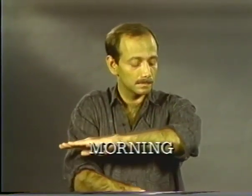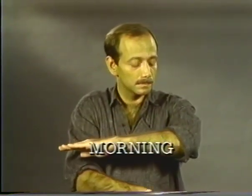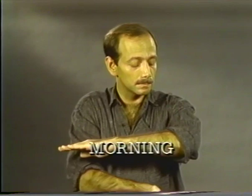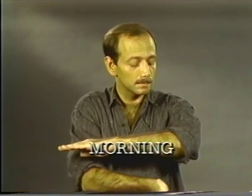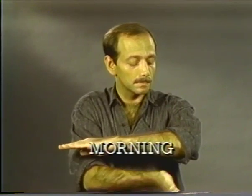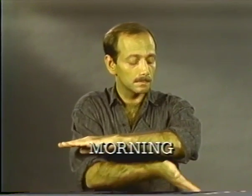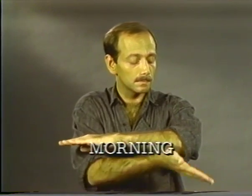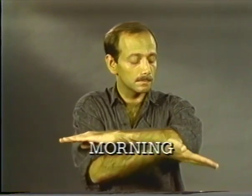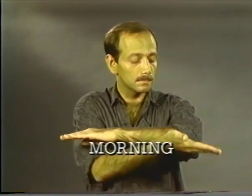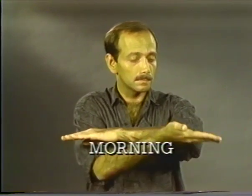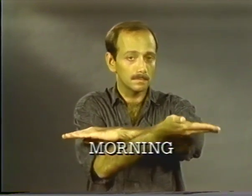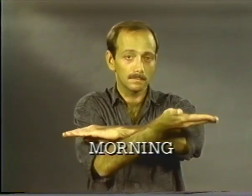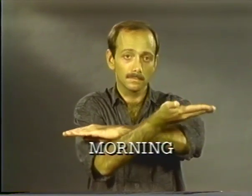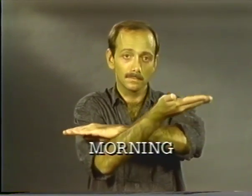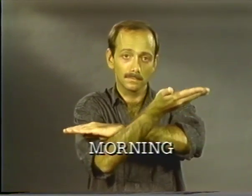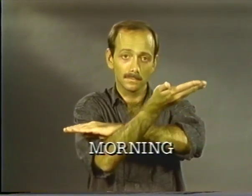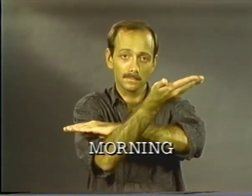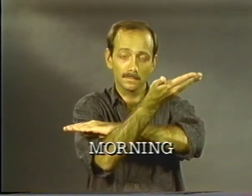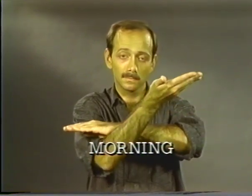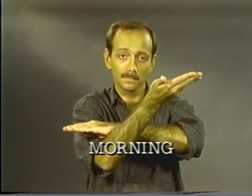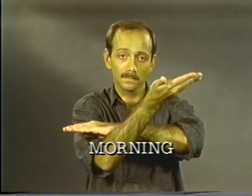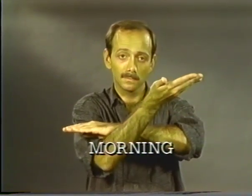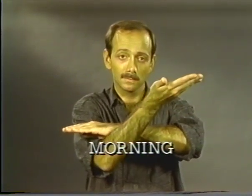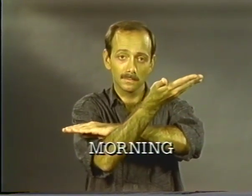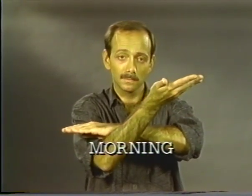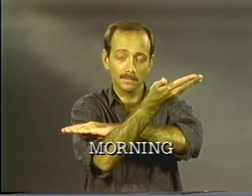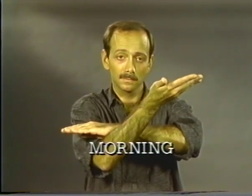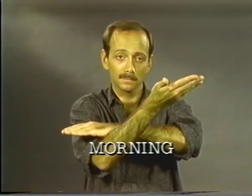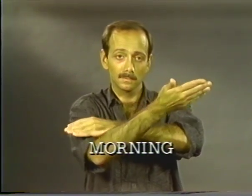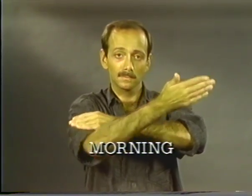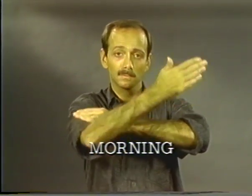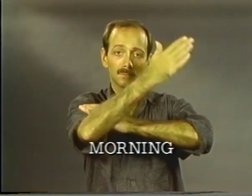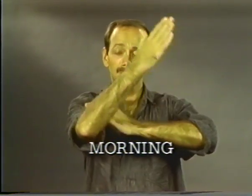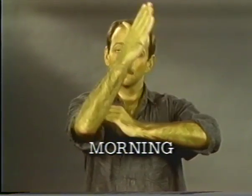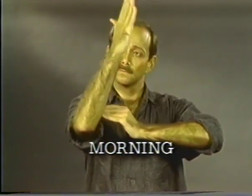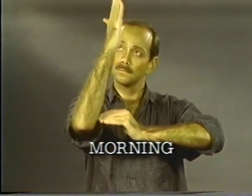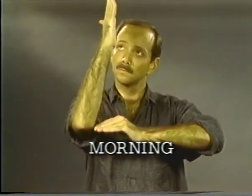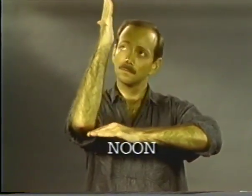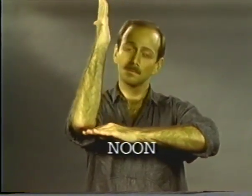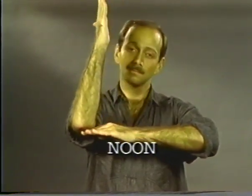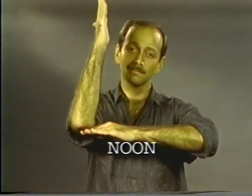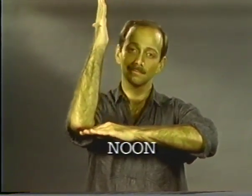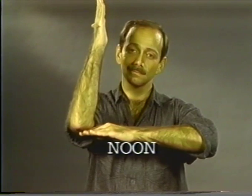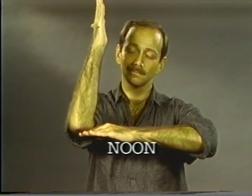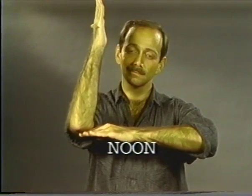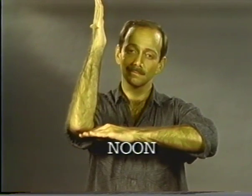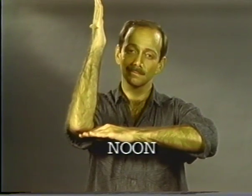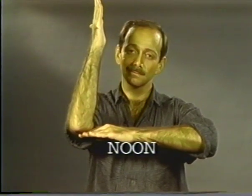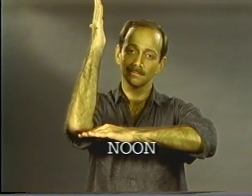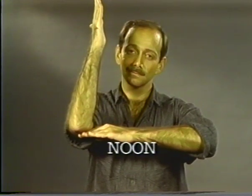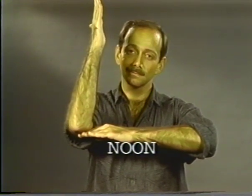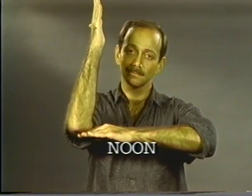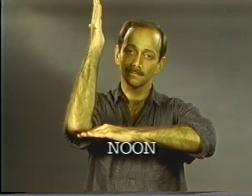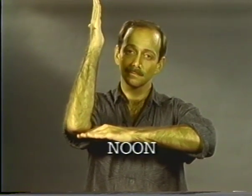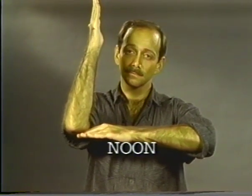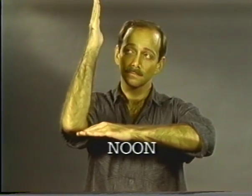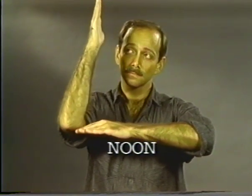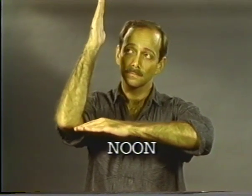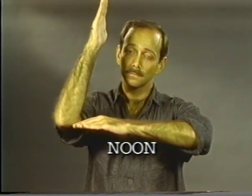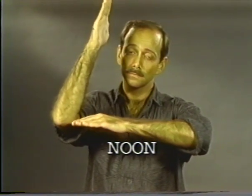sun coming up in the morning? And when the sun is straight overhead, it's noon. As the sun begins to go down,